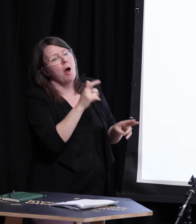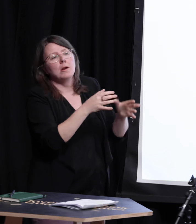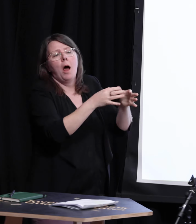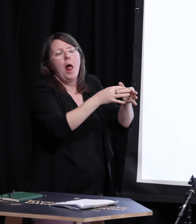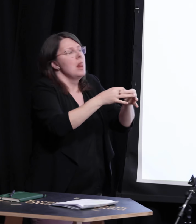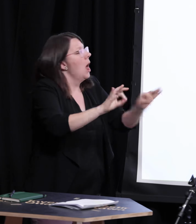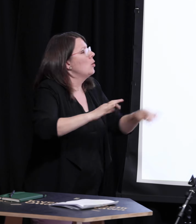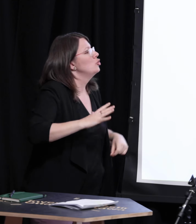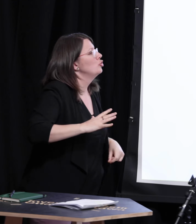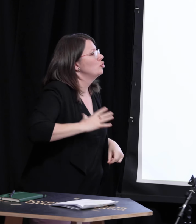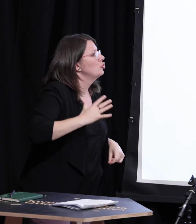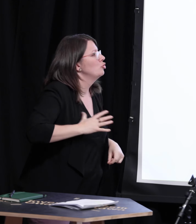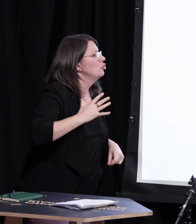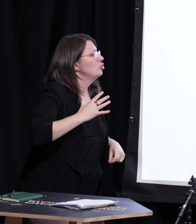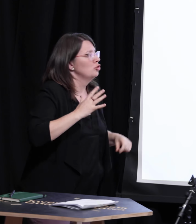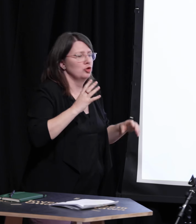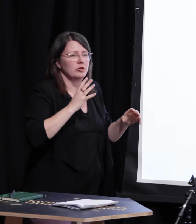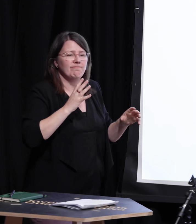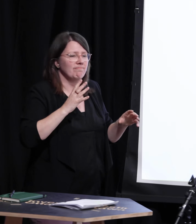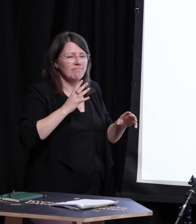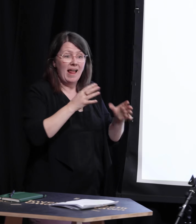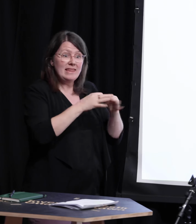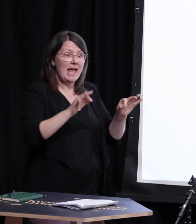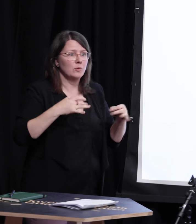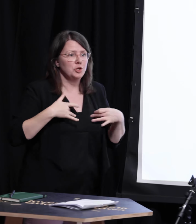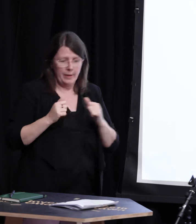it's static and doesn't grow and evolve over time, really.